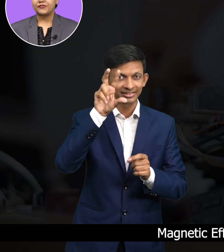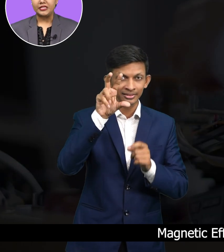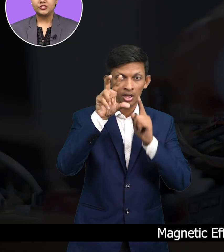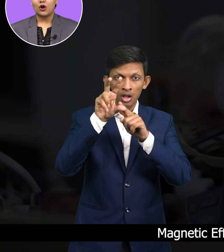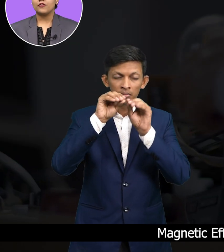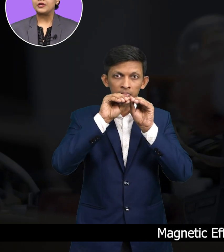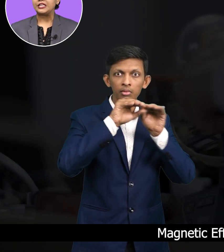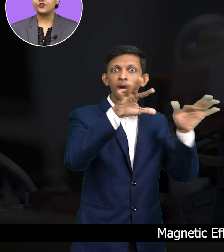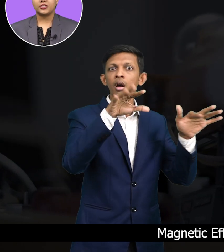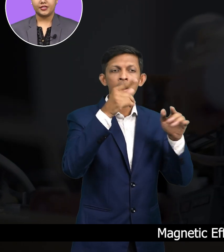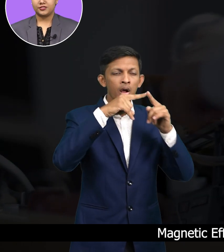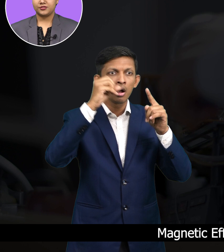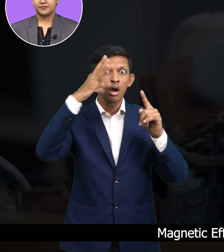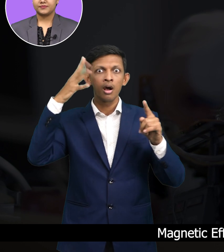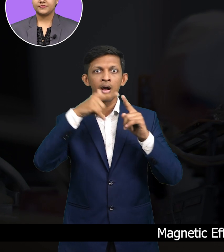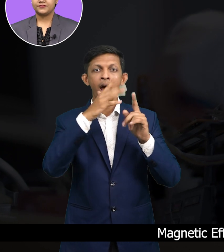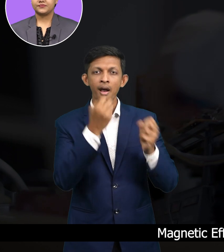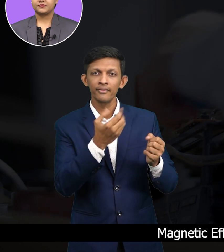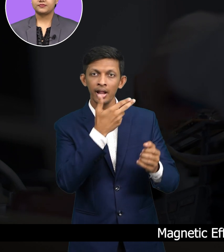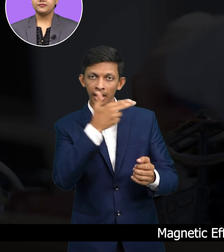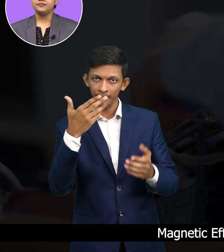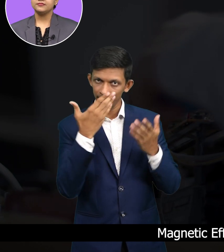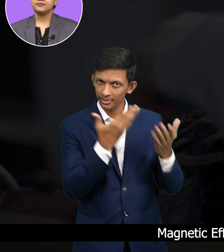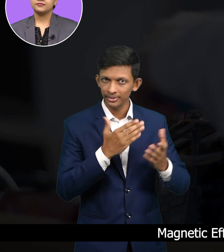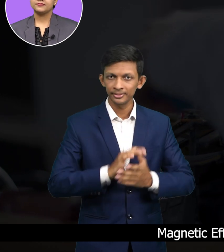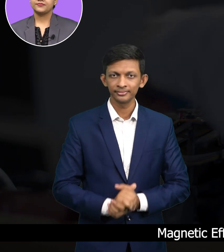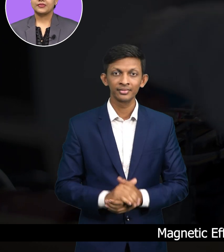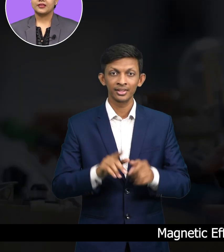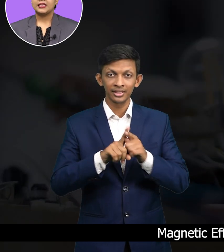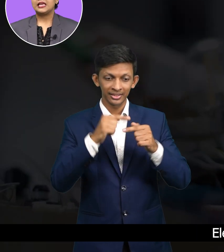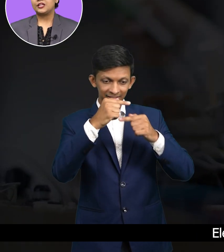magnetic effect of electric current,